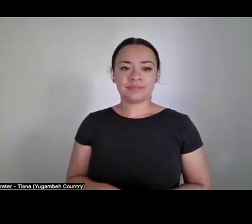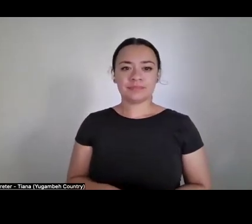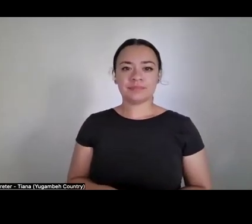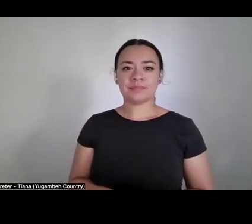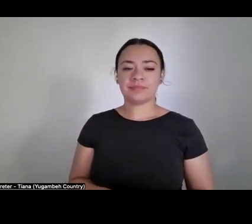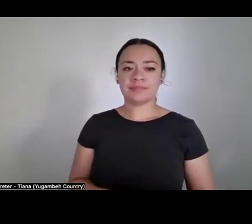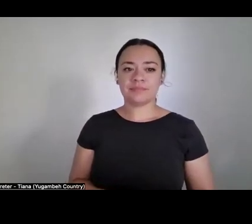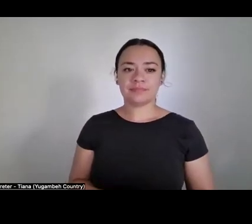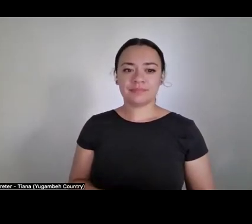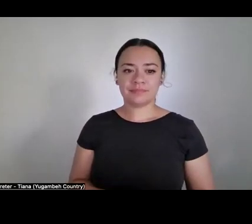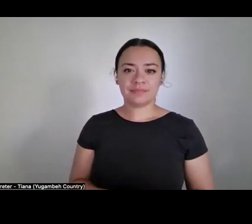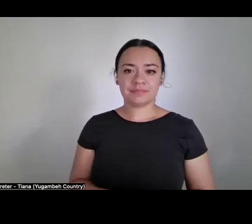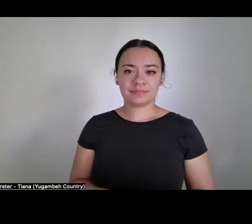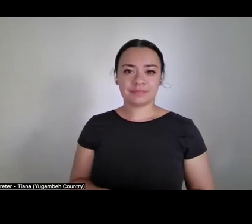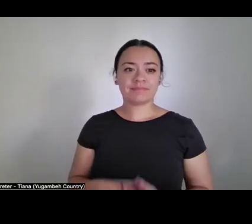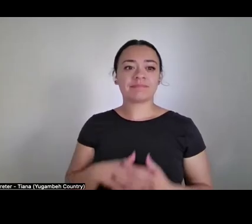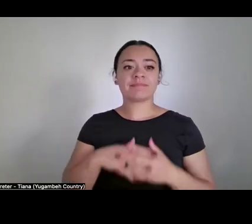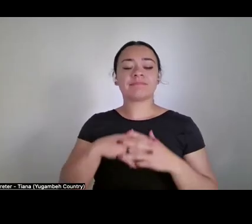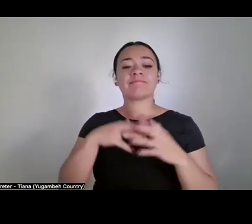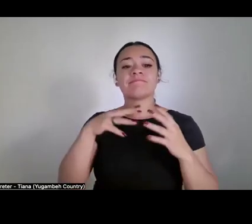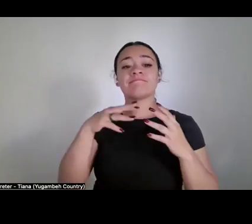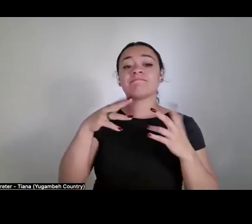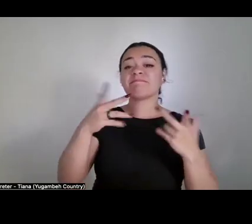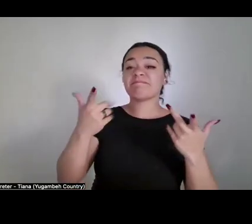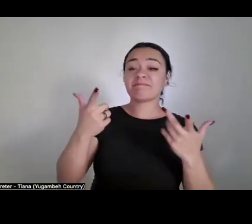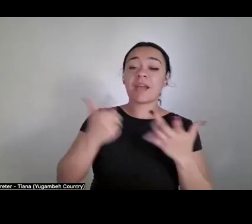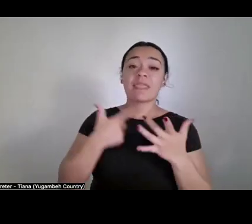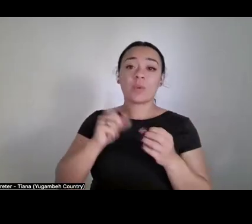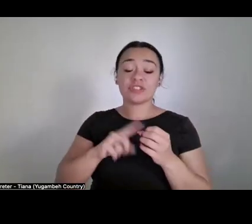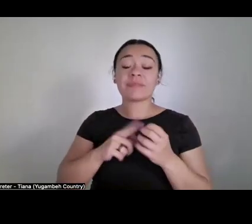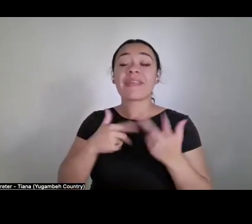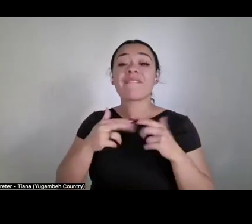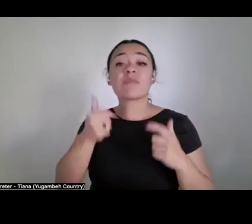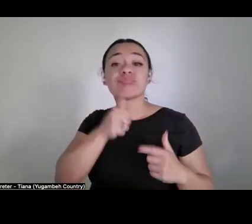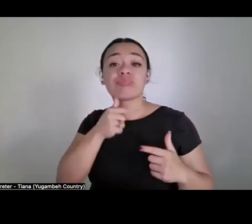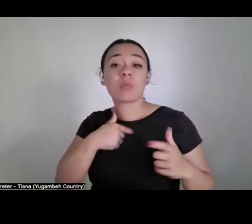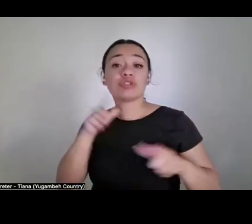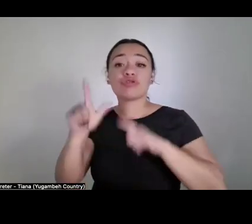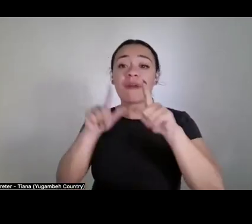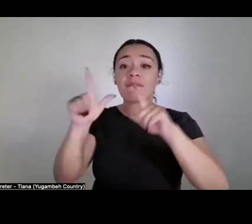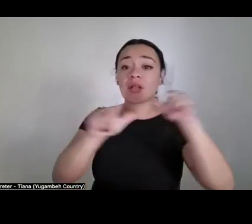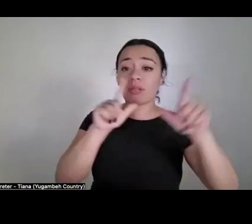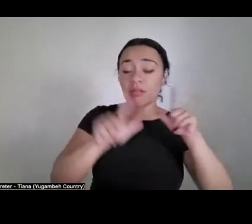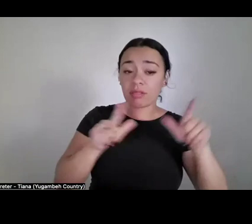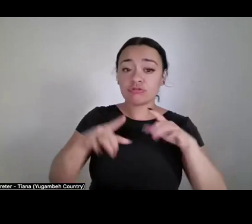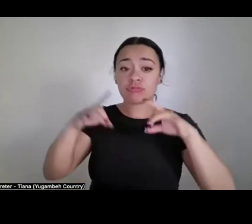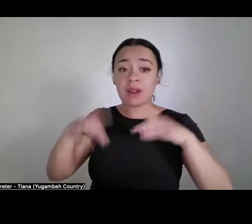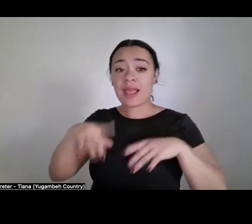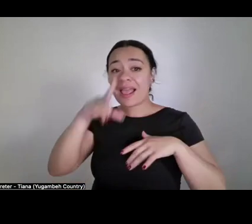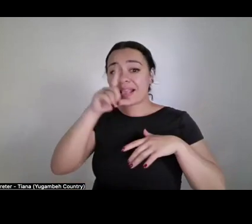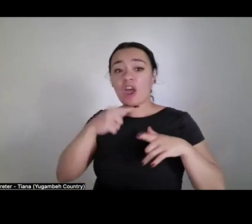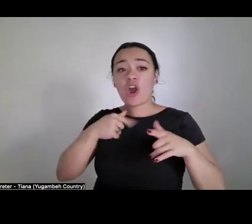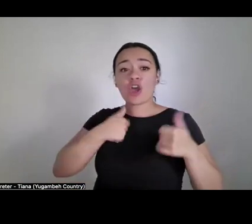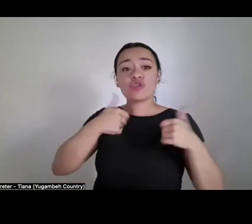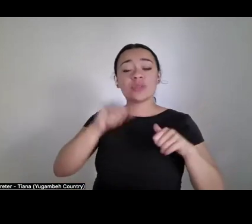And a question here from Louise saying, if I were planning to travel to other parts of Australia, would I be able to draw on the knowledge of RAA